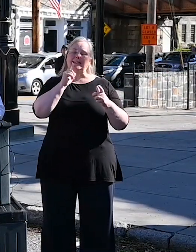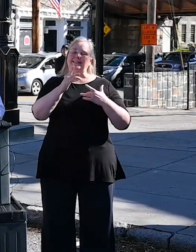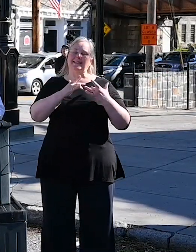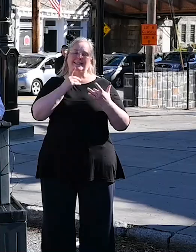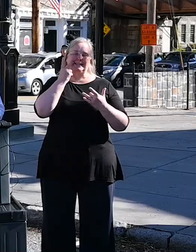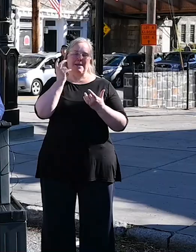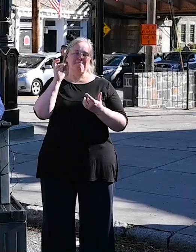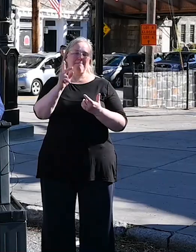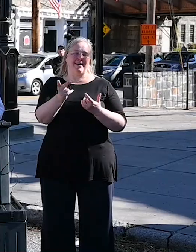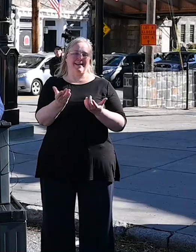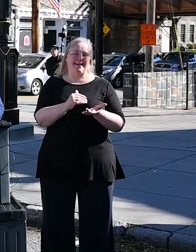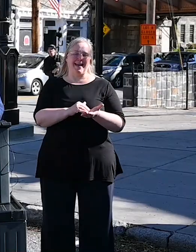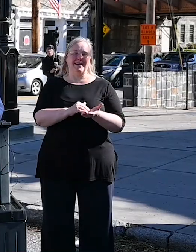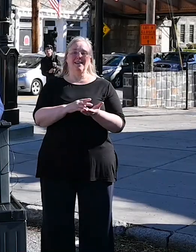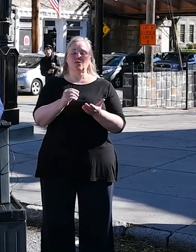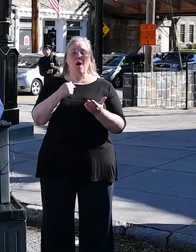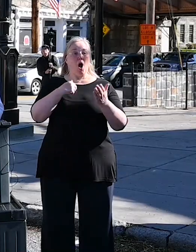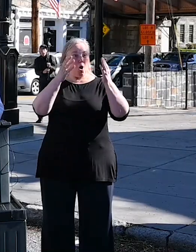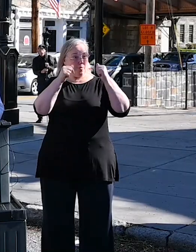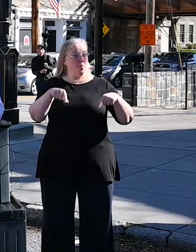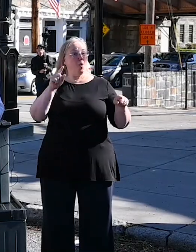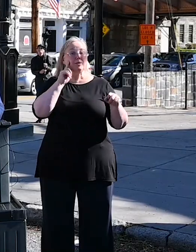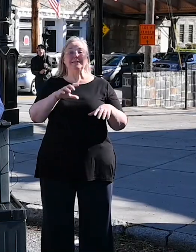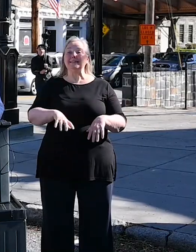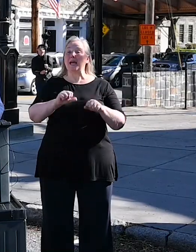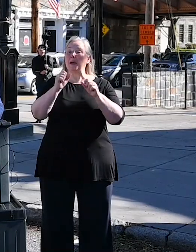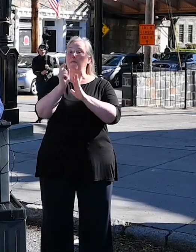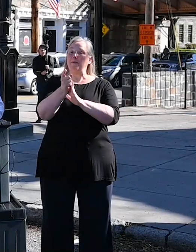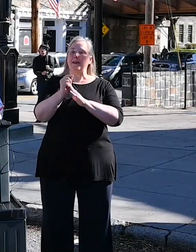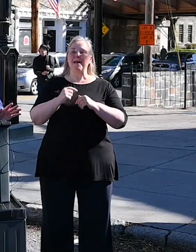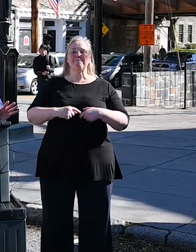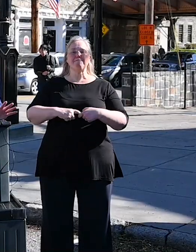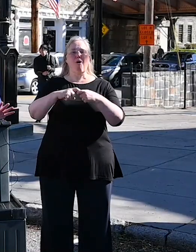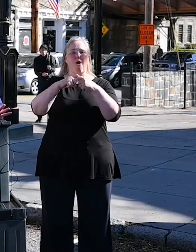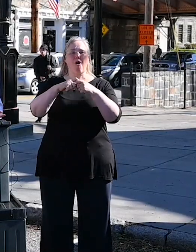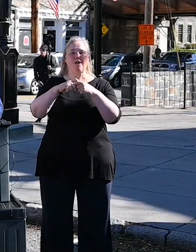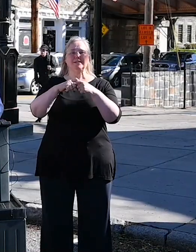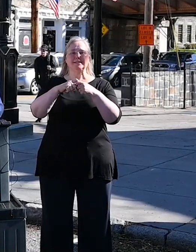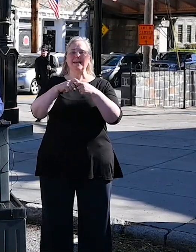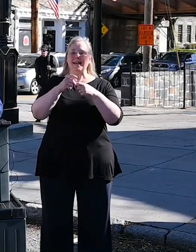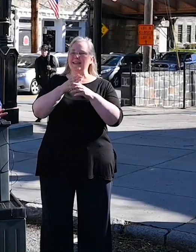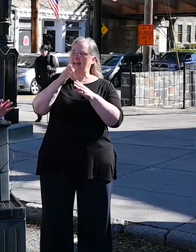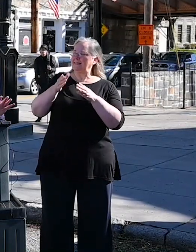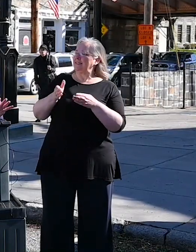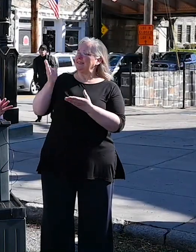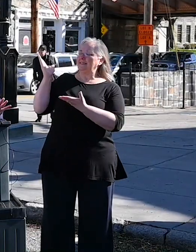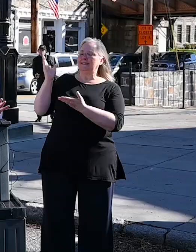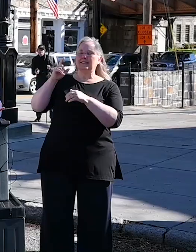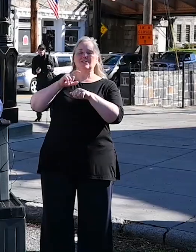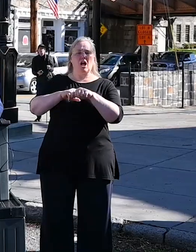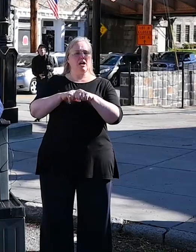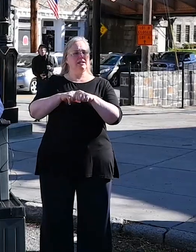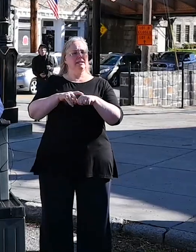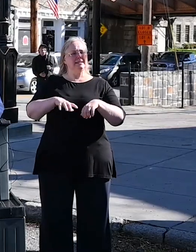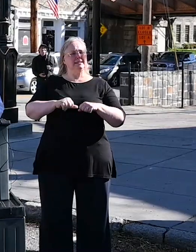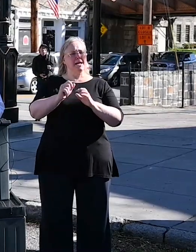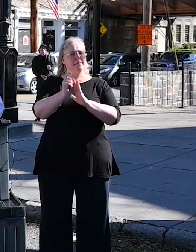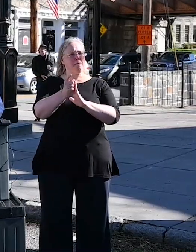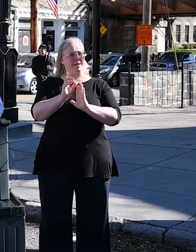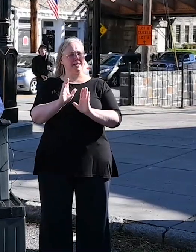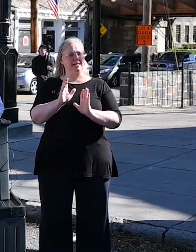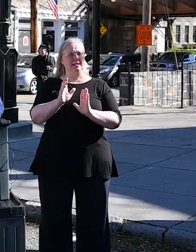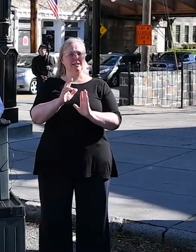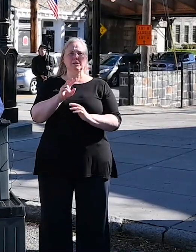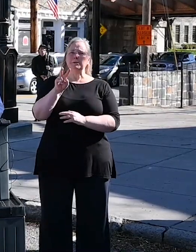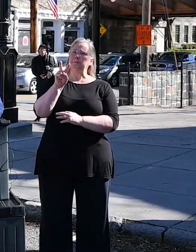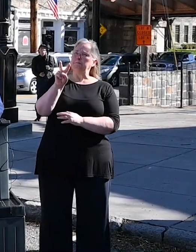again. So I hope that you all will take a moment and pause next to this clock. Just take a beat.